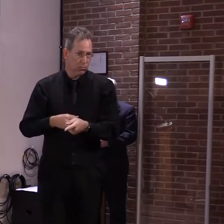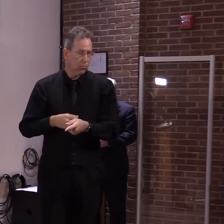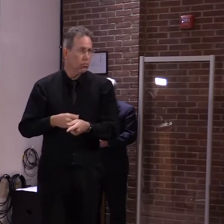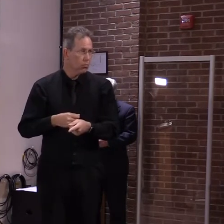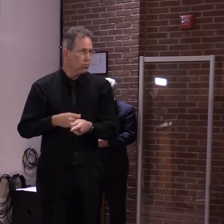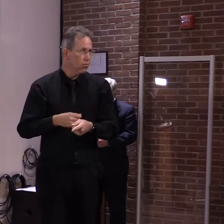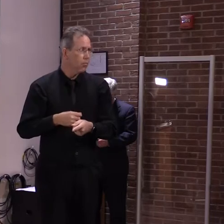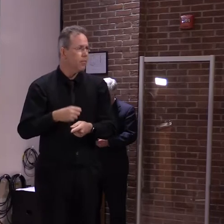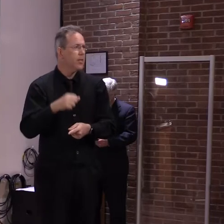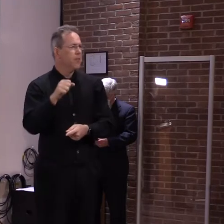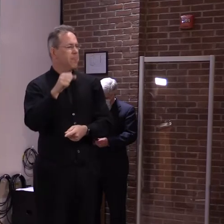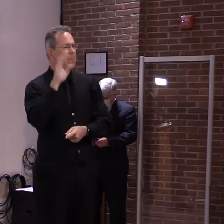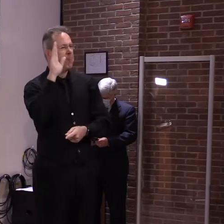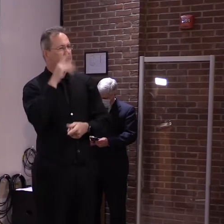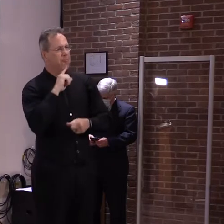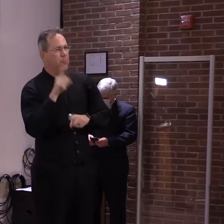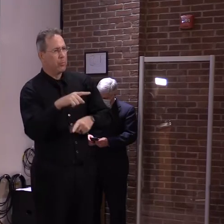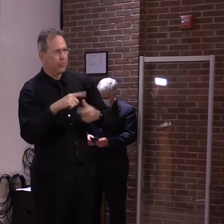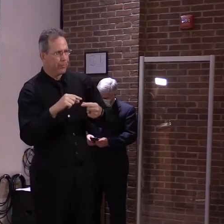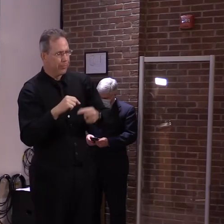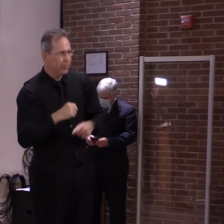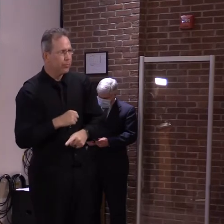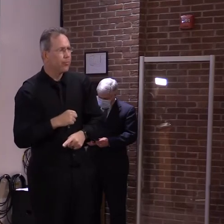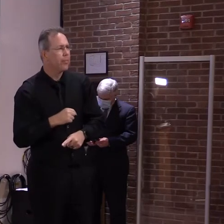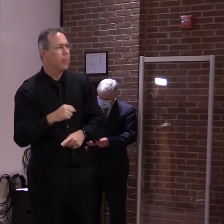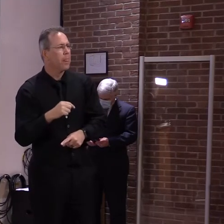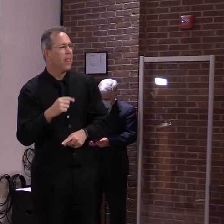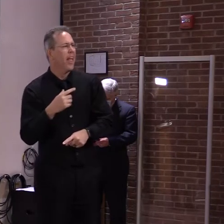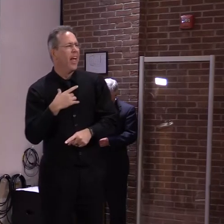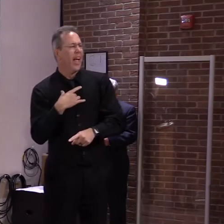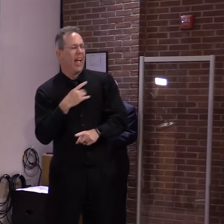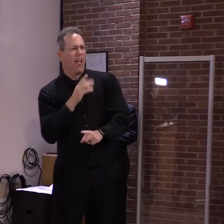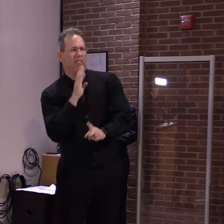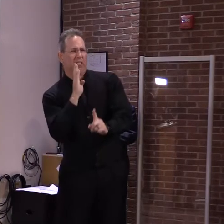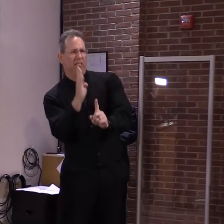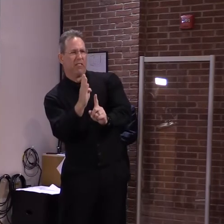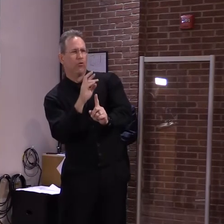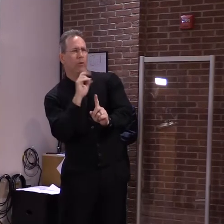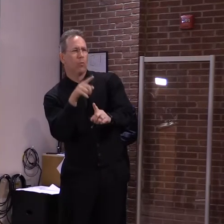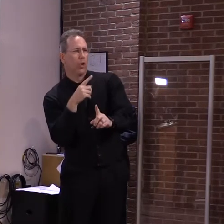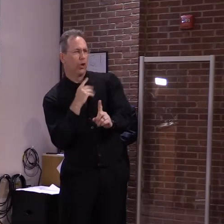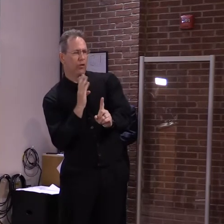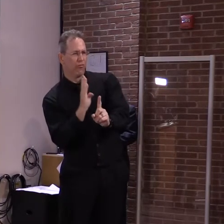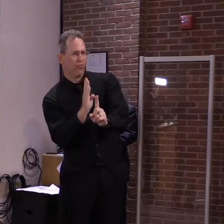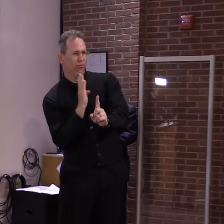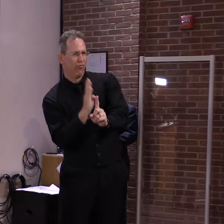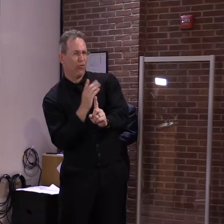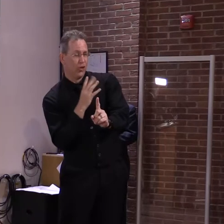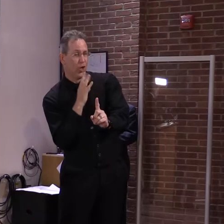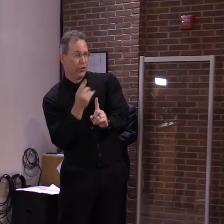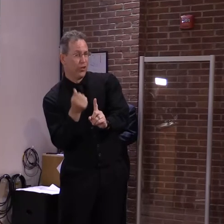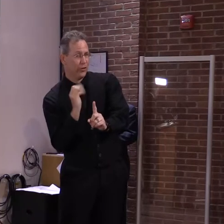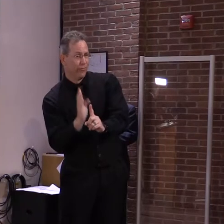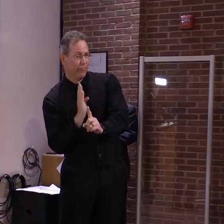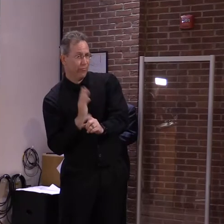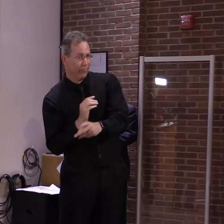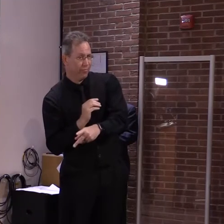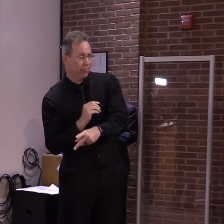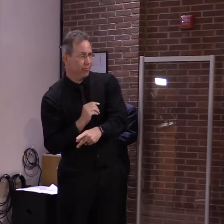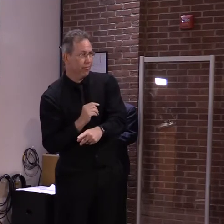Greg, we've communicated a number of times via email. I believe Adam Silverman's given you a path to obtain that information. We would ask that you